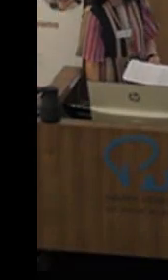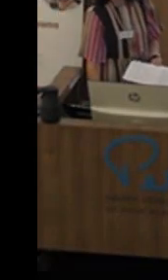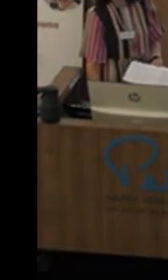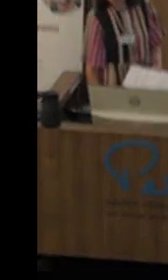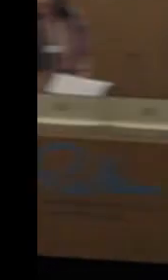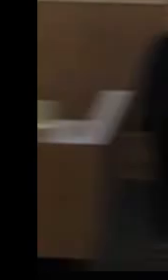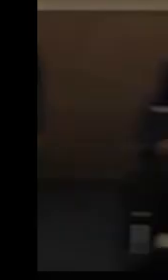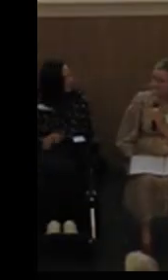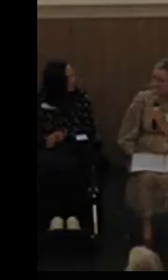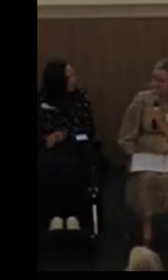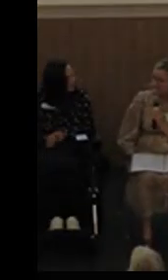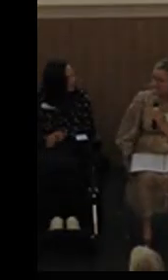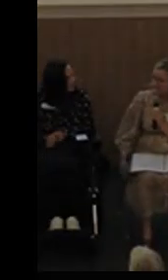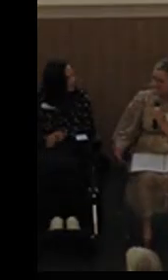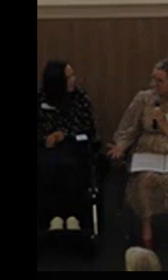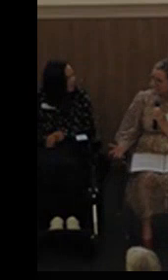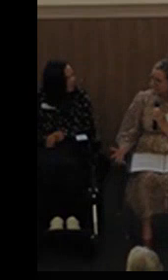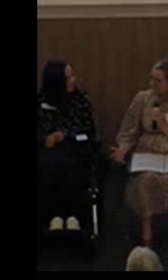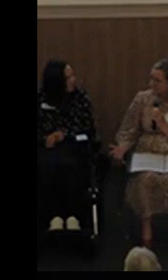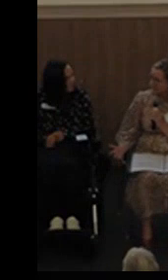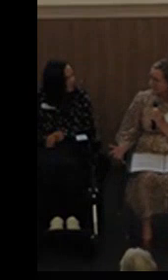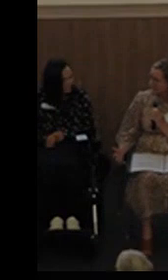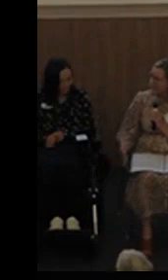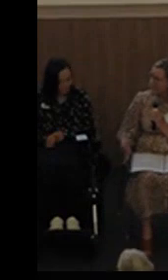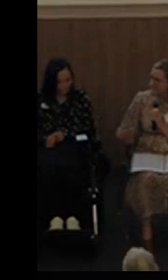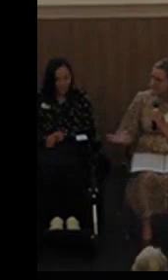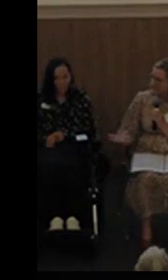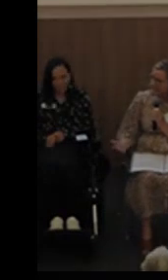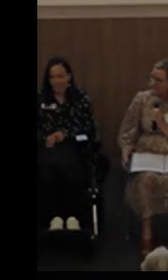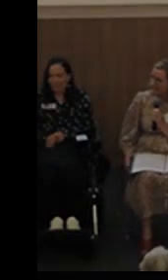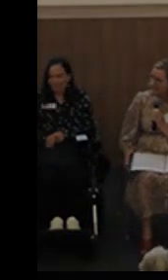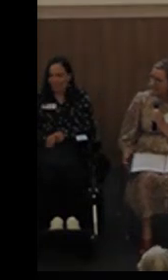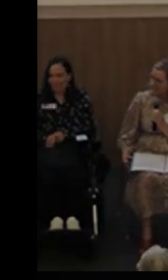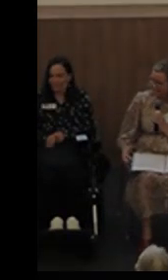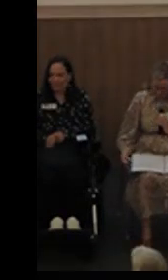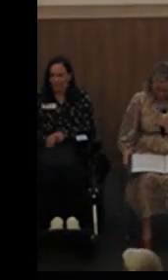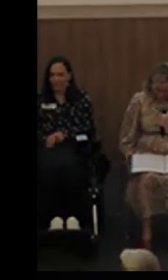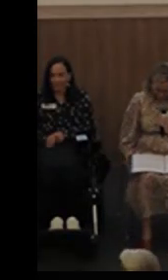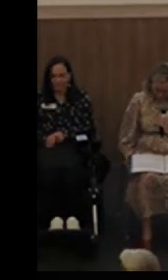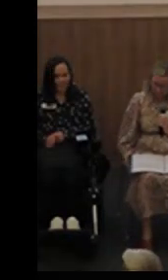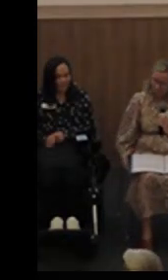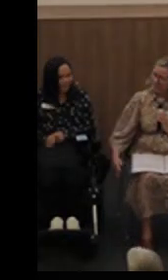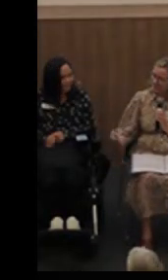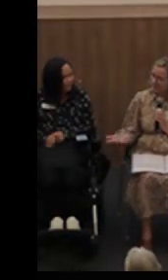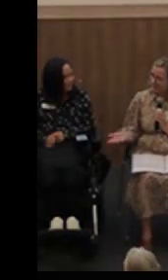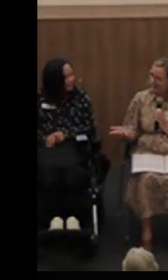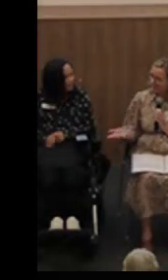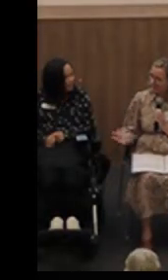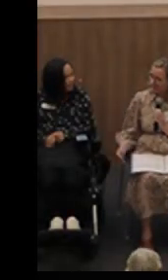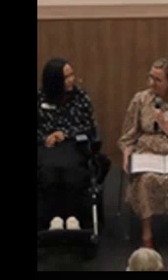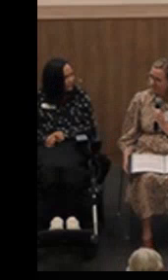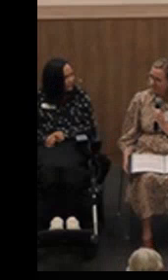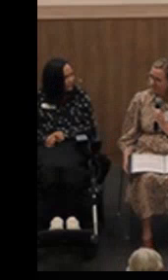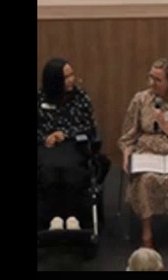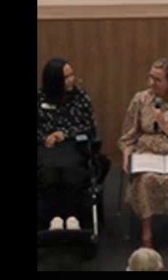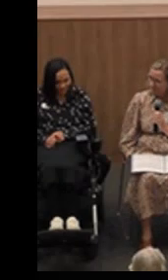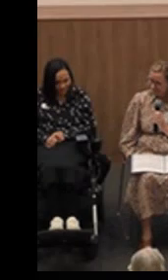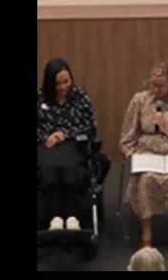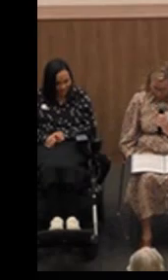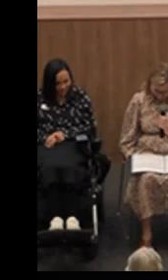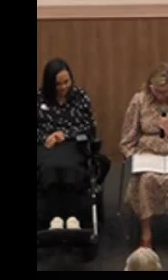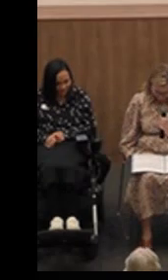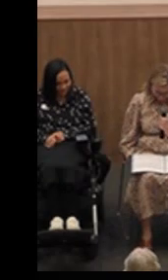Thank you, Kat, for coming to us with this idea and for driving it, and to celebrate the launch today.